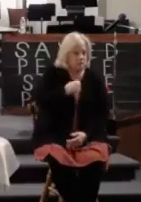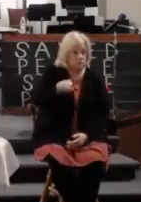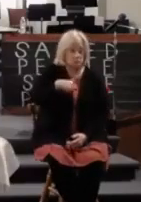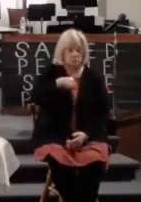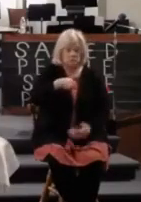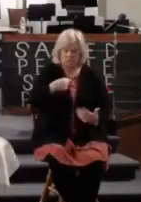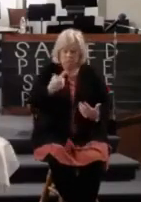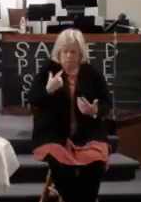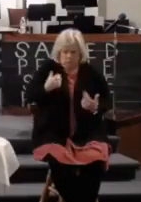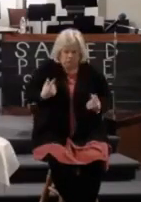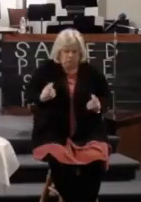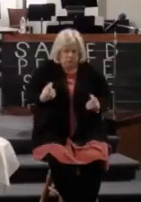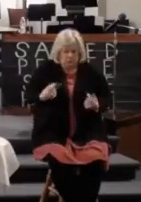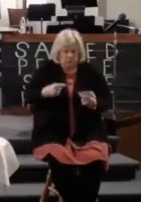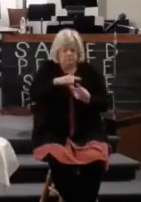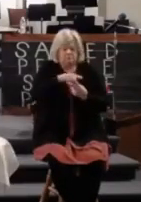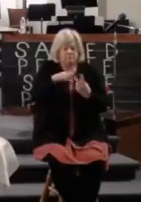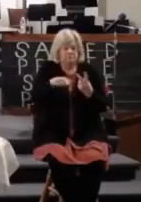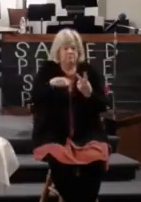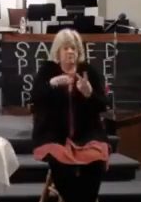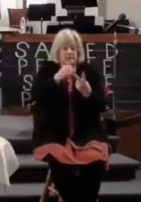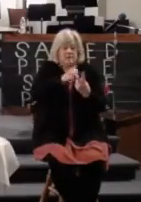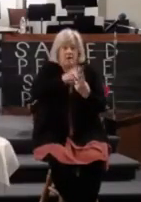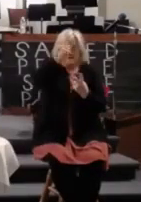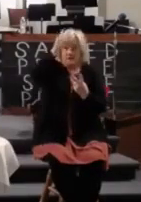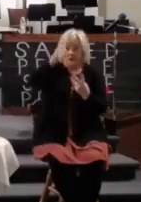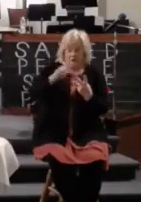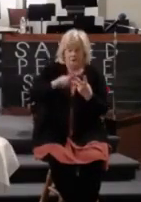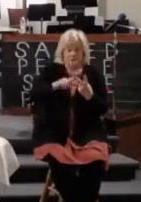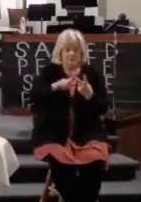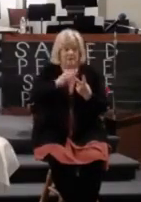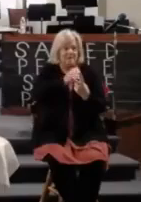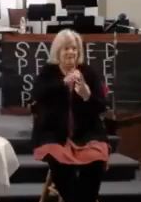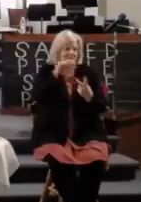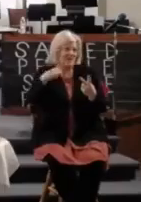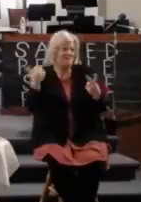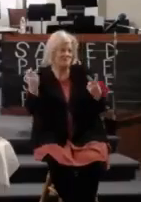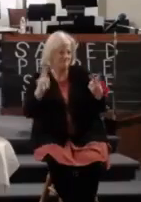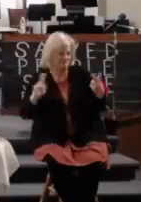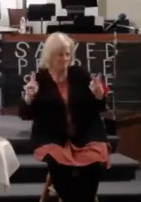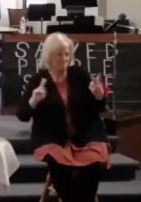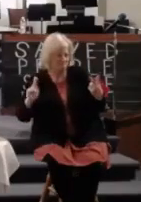response is love God and love others.